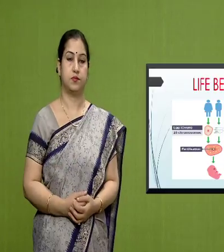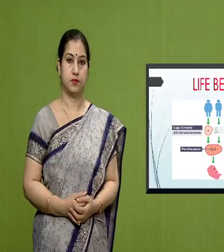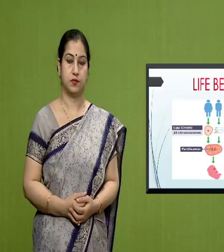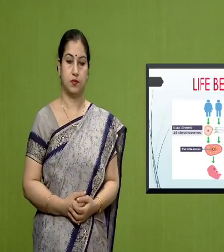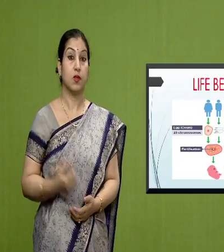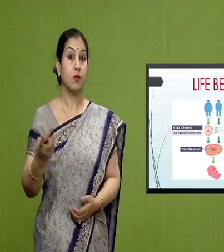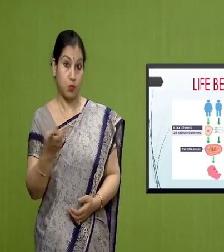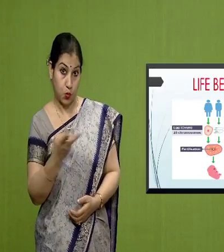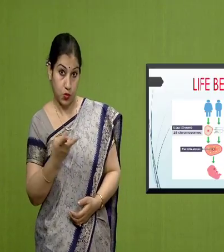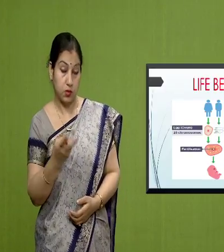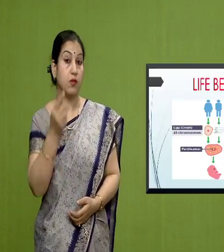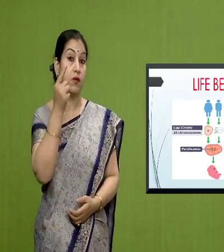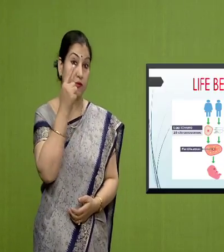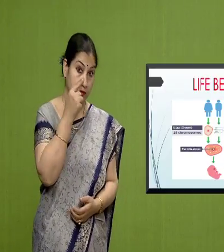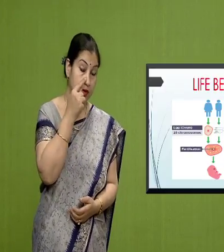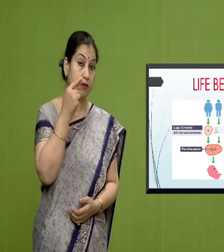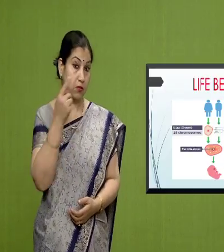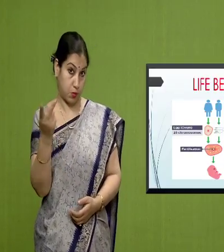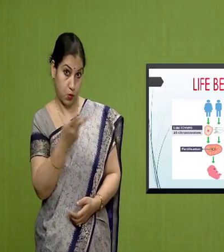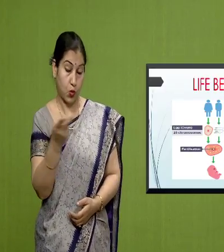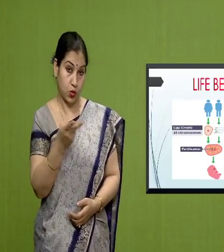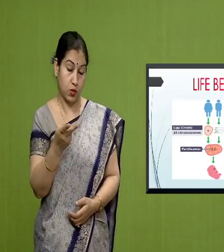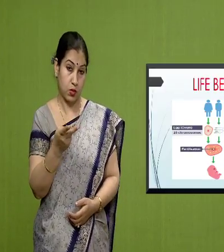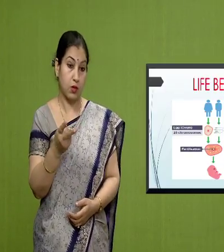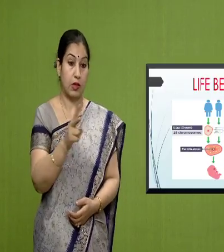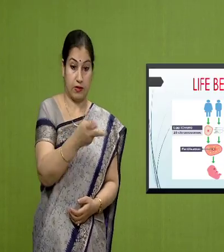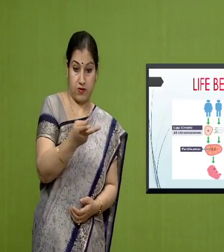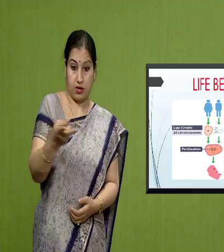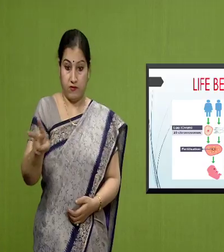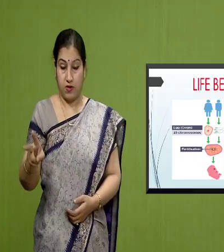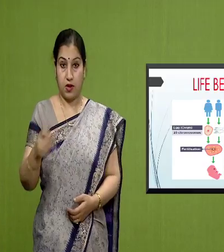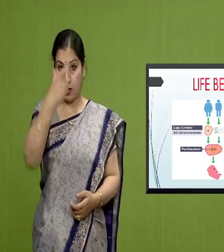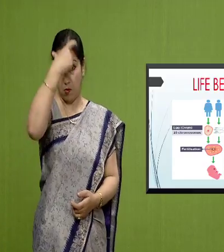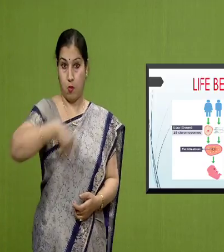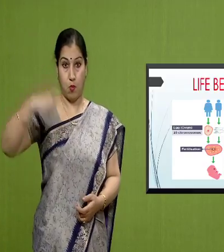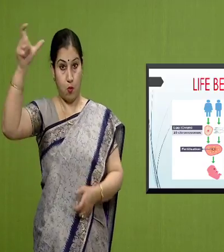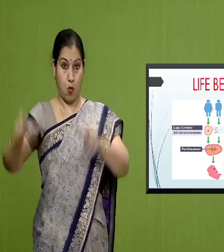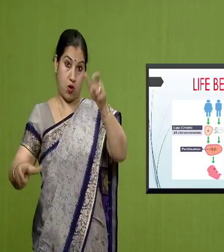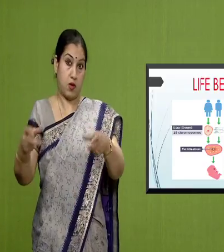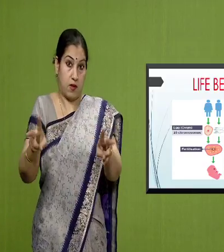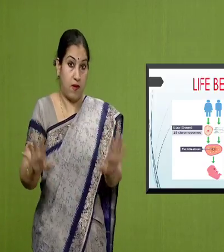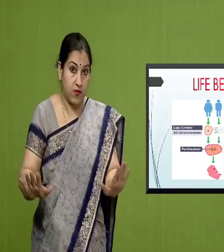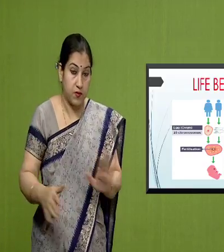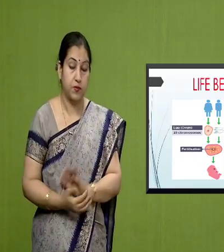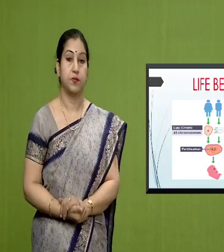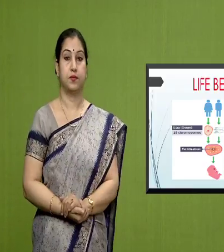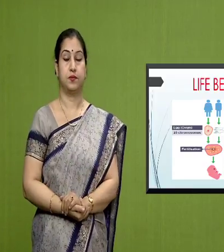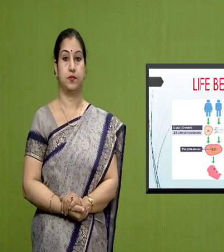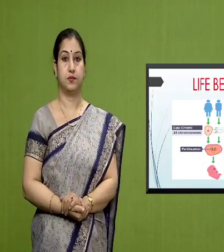Both women and men have different reproductive organs. The